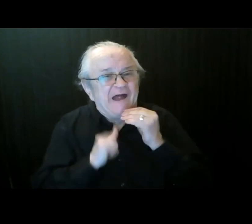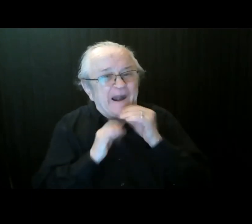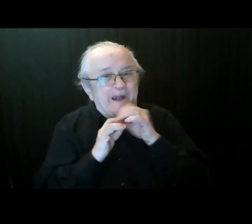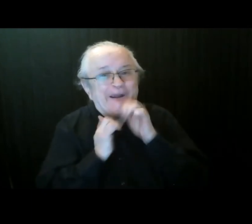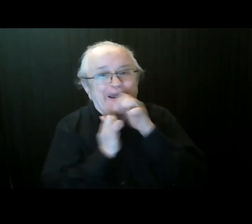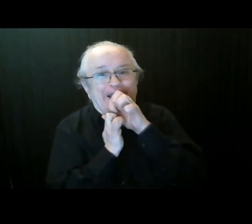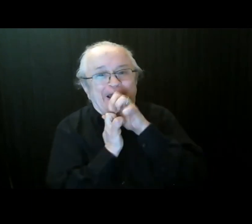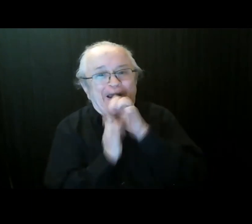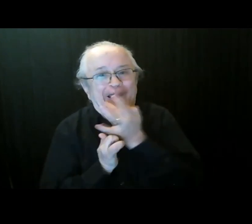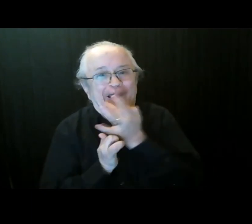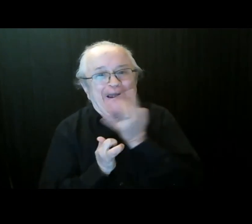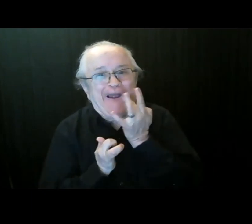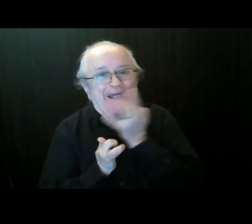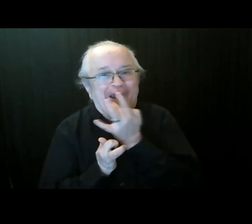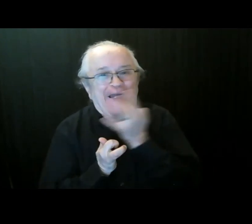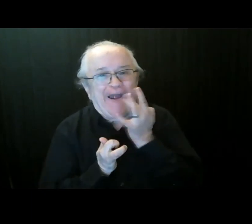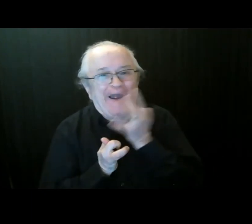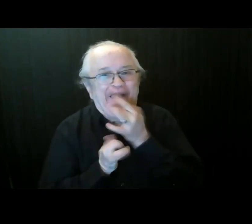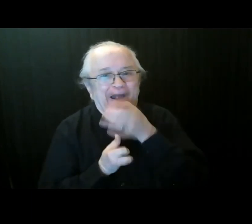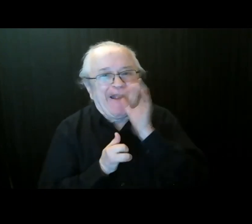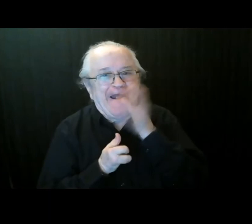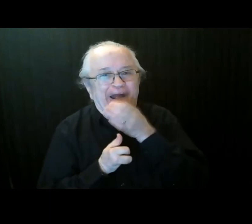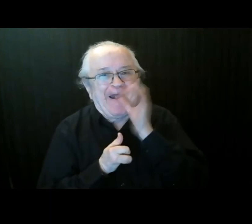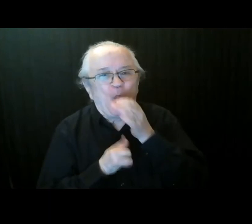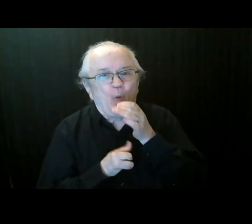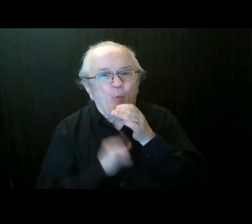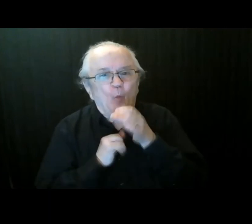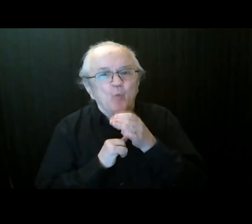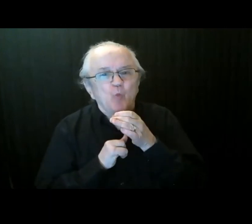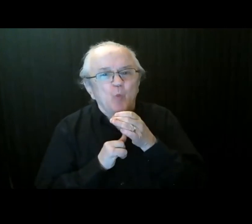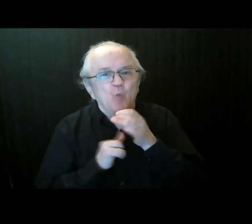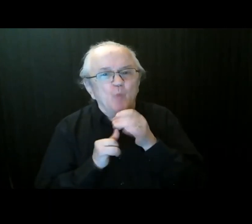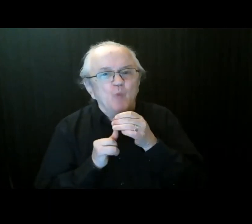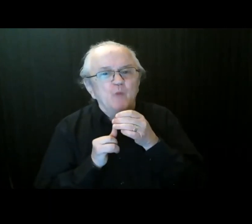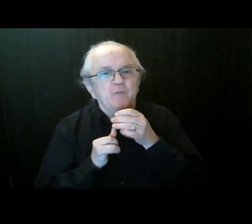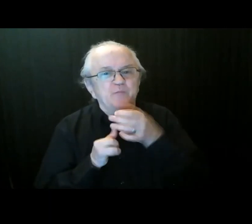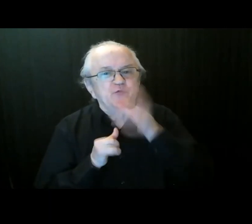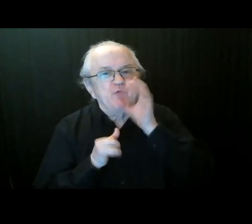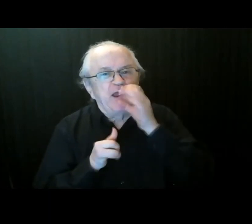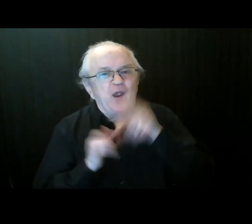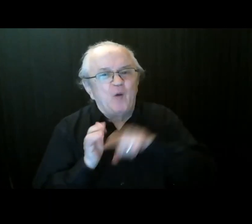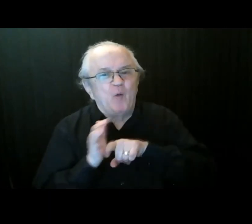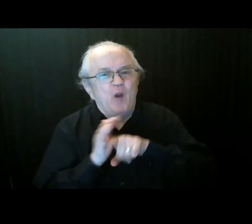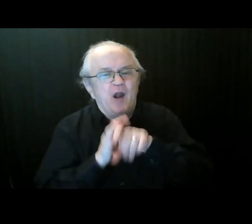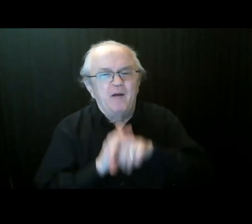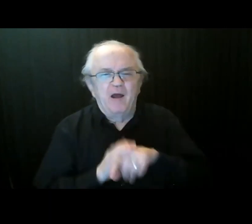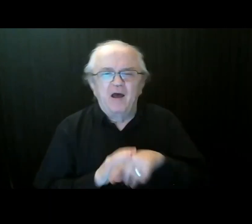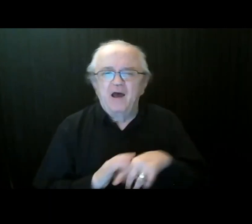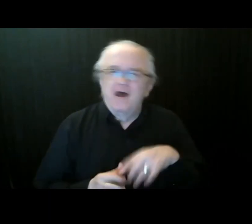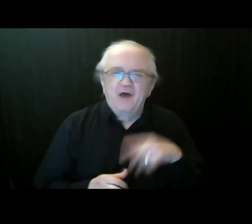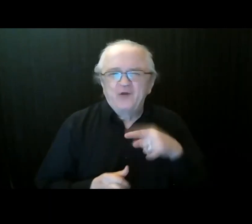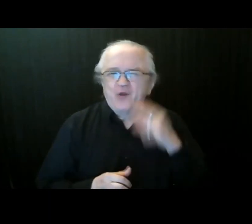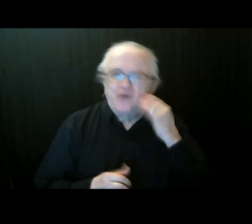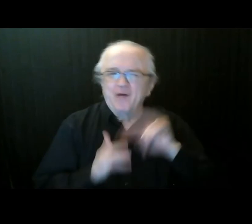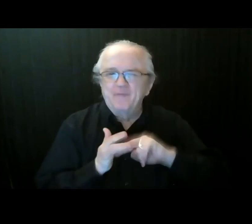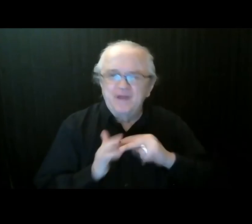drinking worm swill through a straw? And she said, birds don't have teeth. I said, I know that, but you know what I mean. Look, he